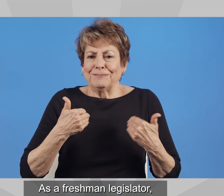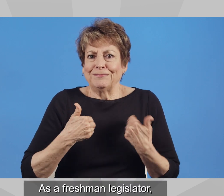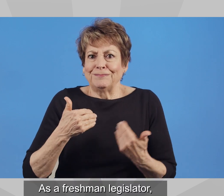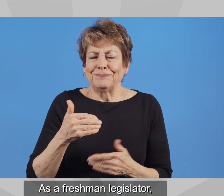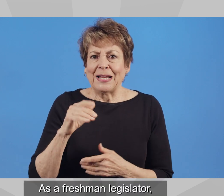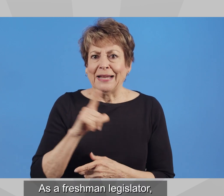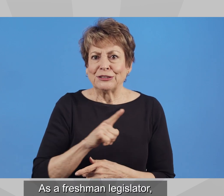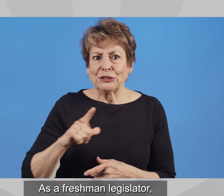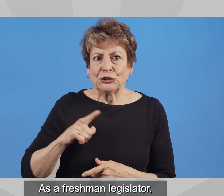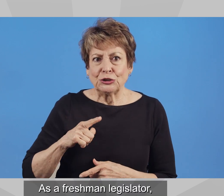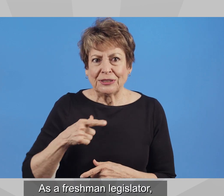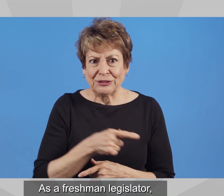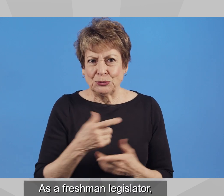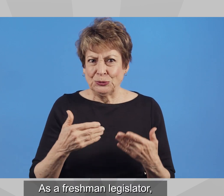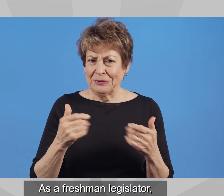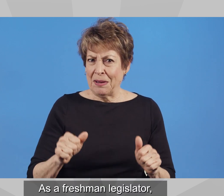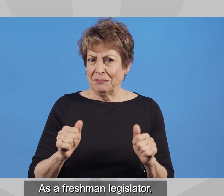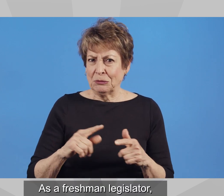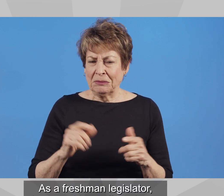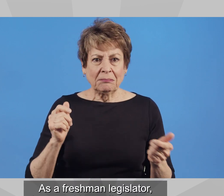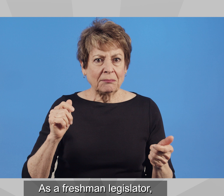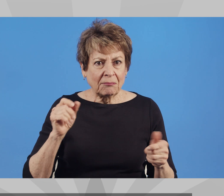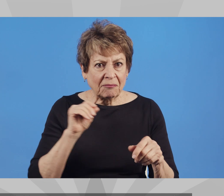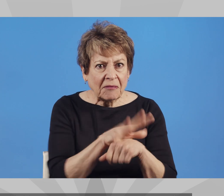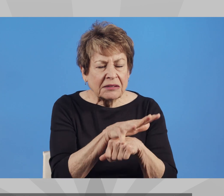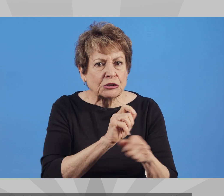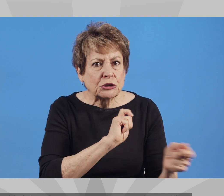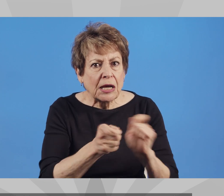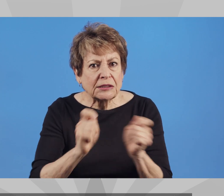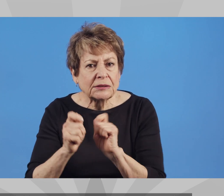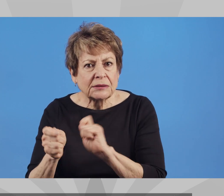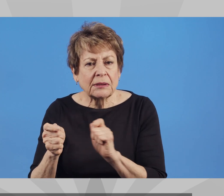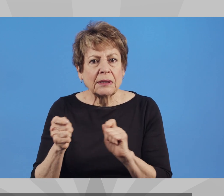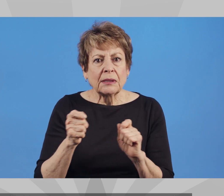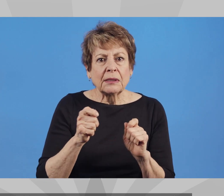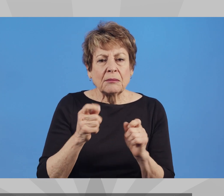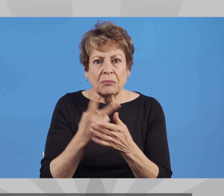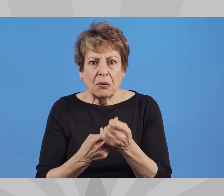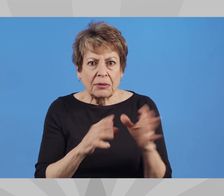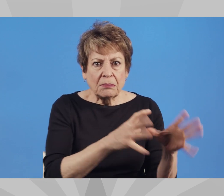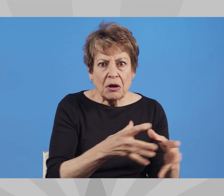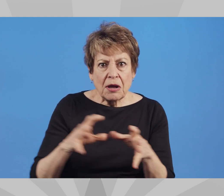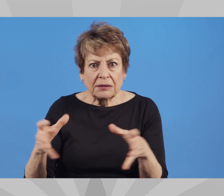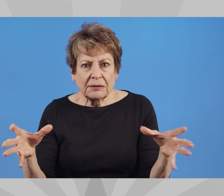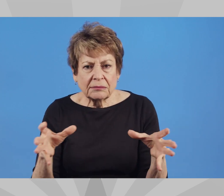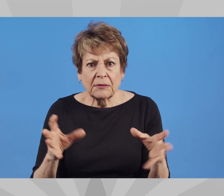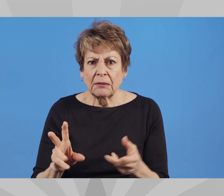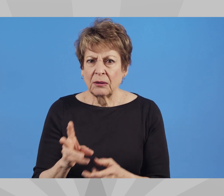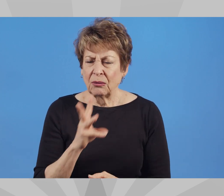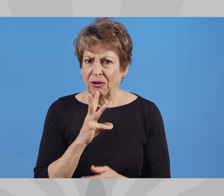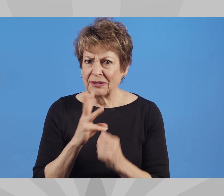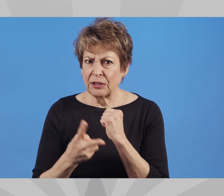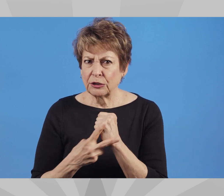As a freshman legislator, she was able to effect change with bipartisan water conservation policy.